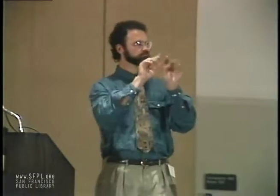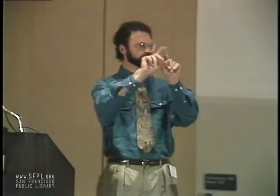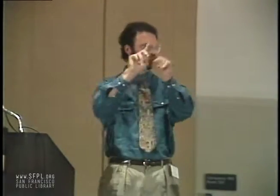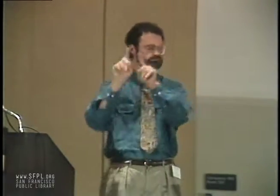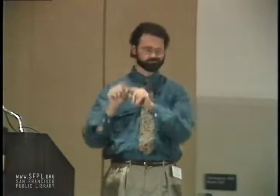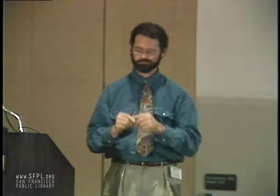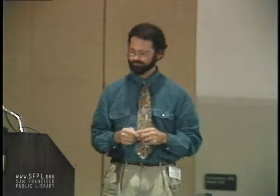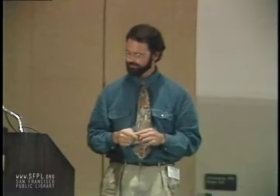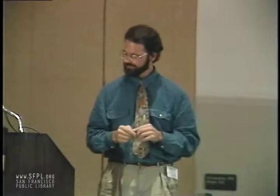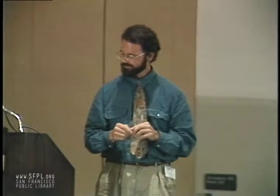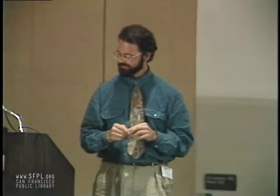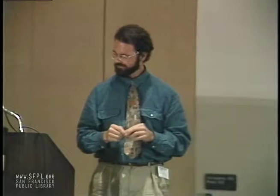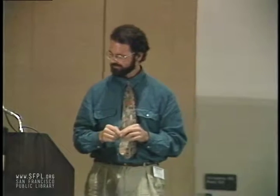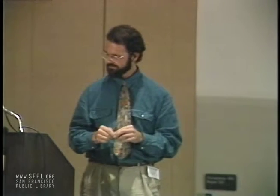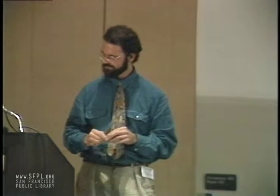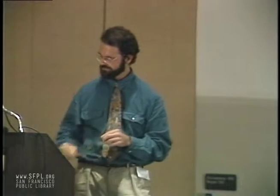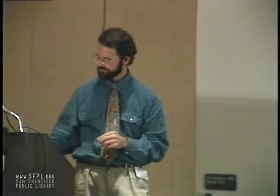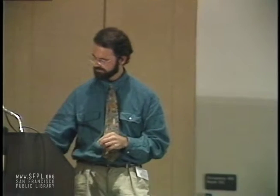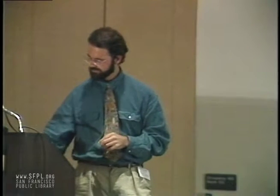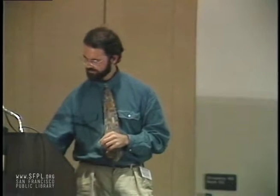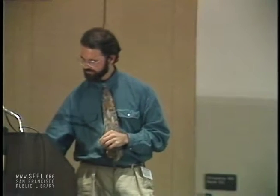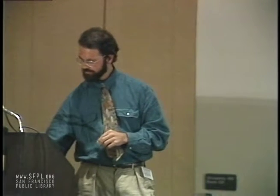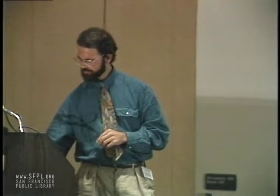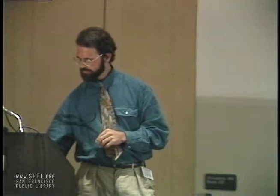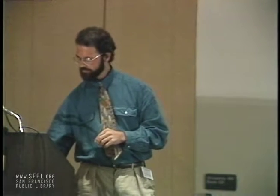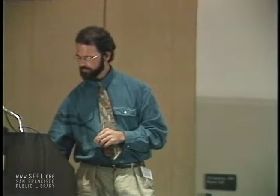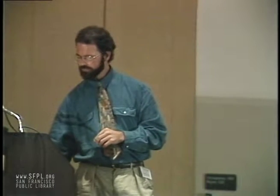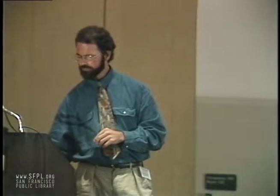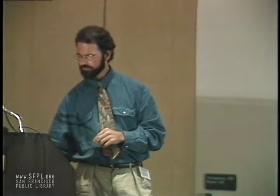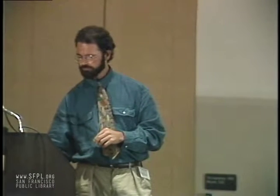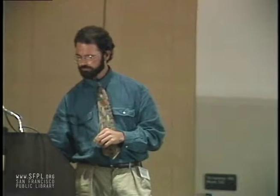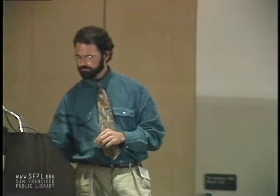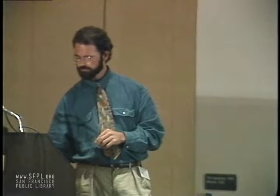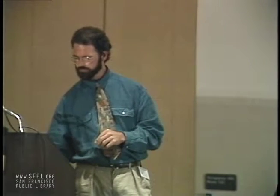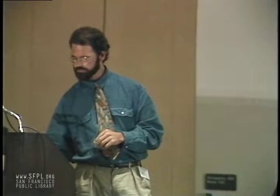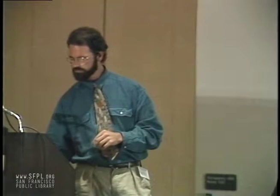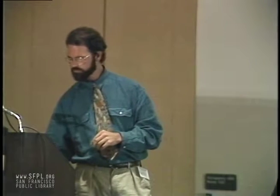So the use of eye contact is very important.